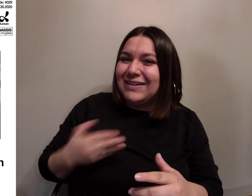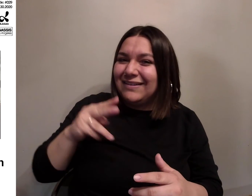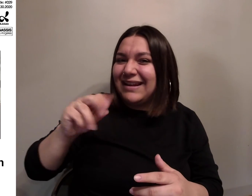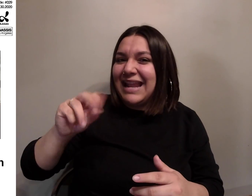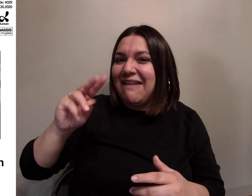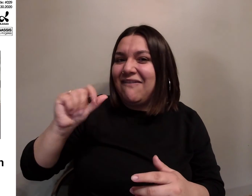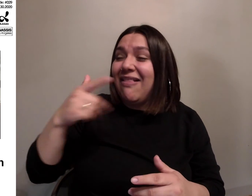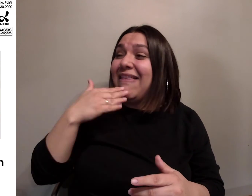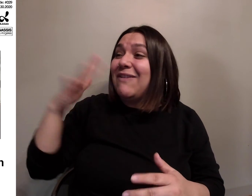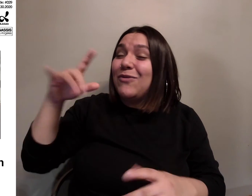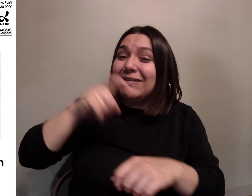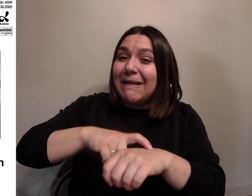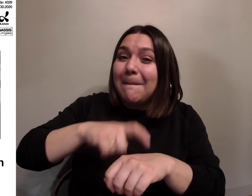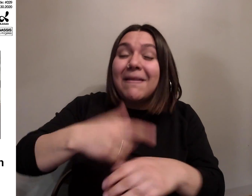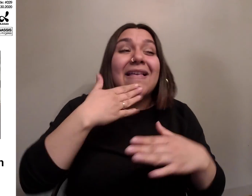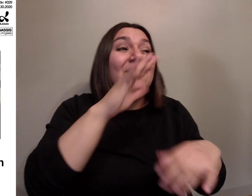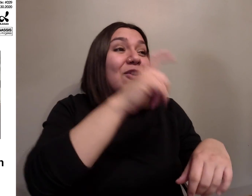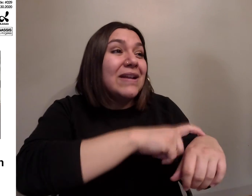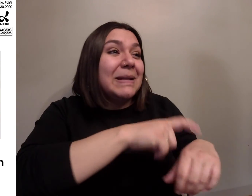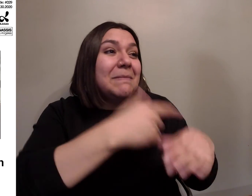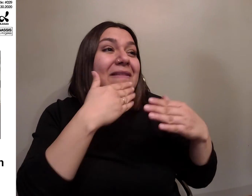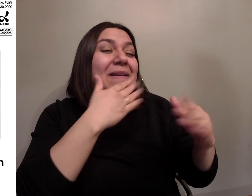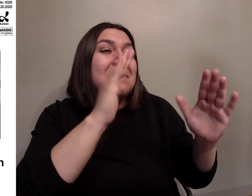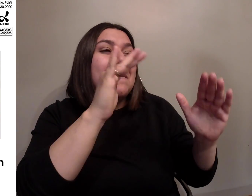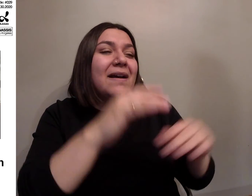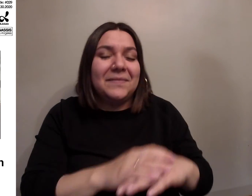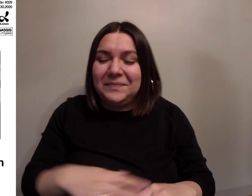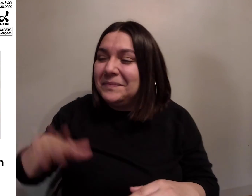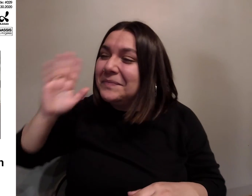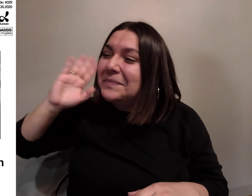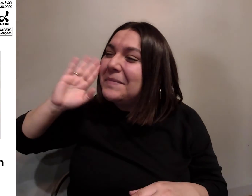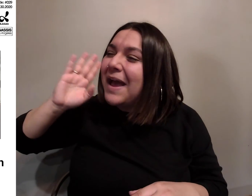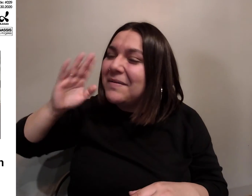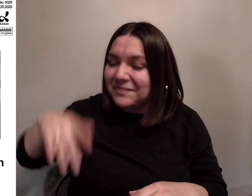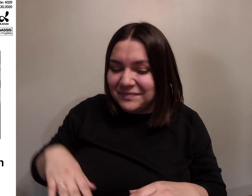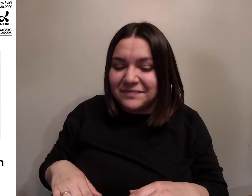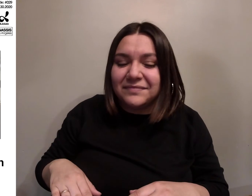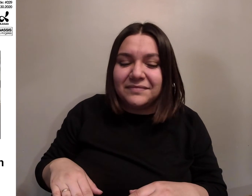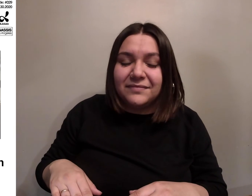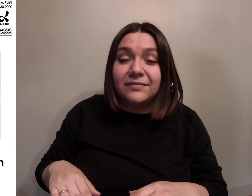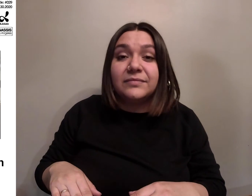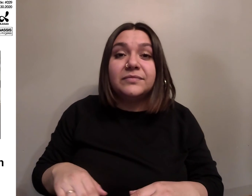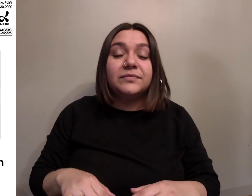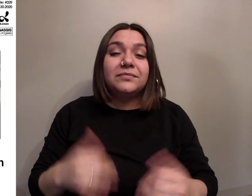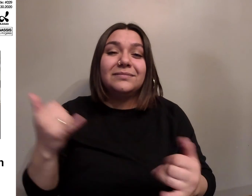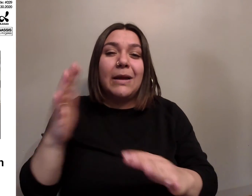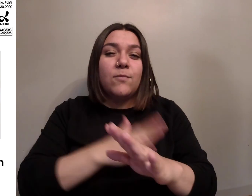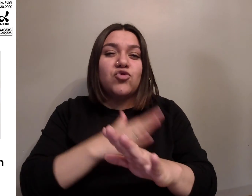Dublab's progressive programming, go to dublab.com/support.